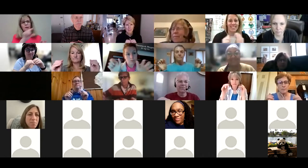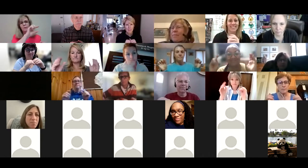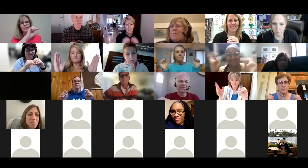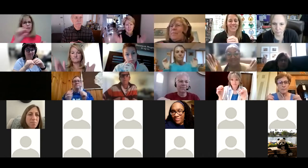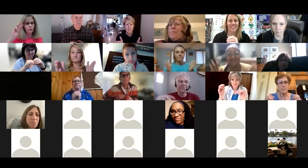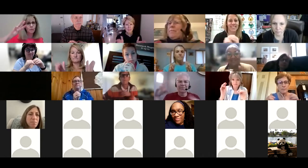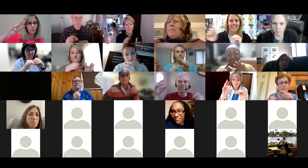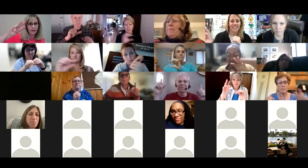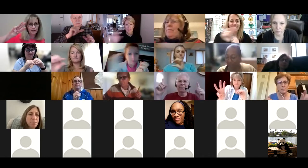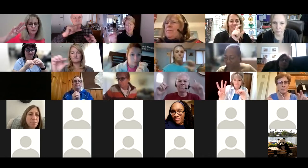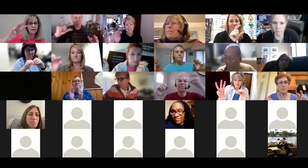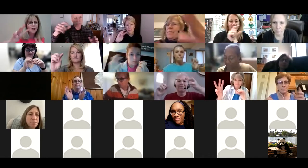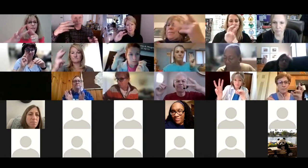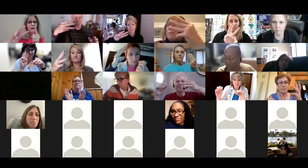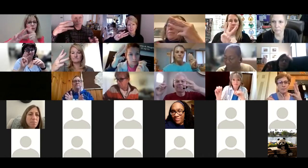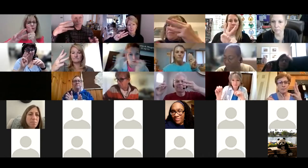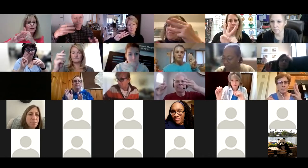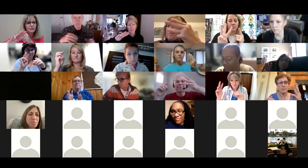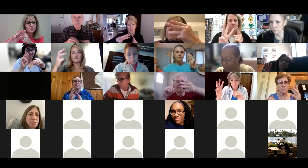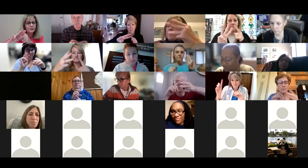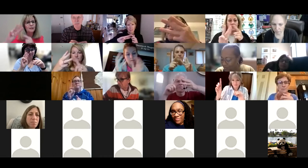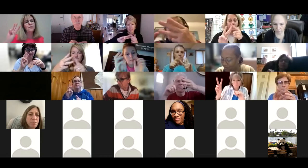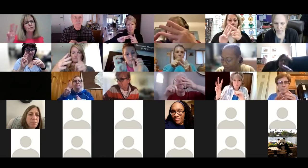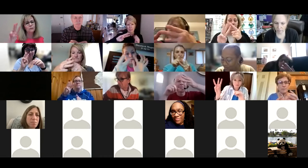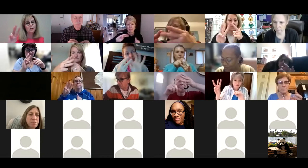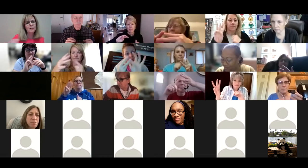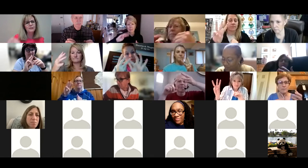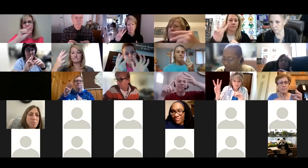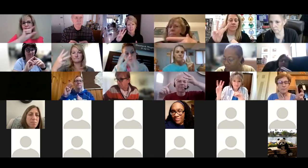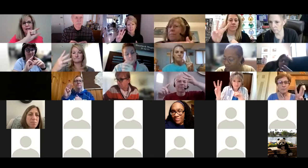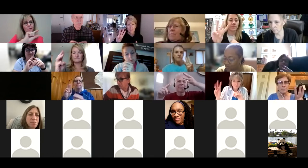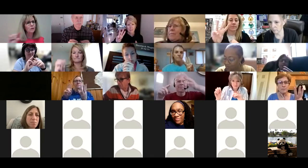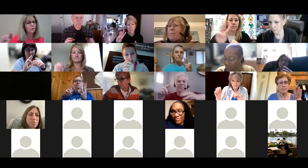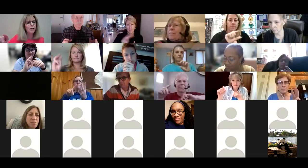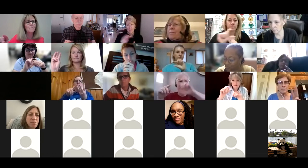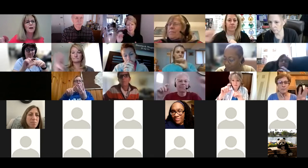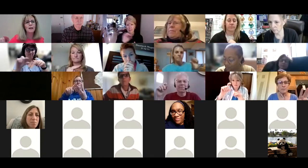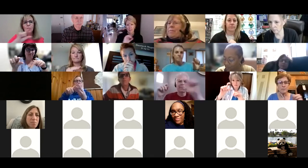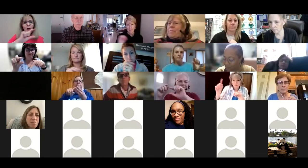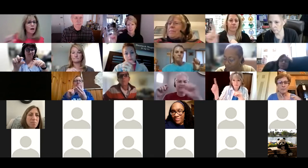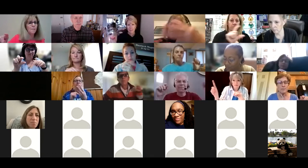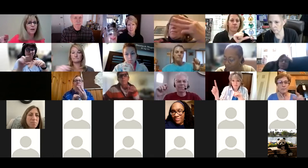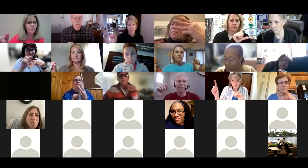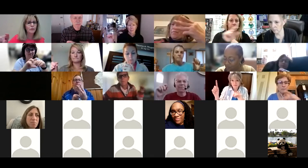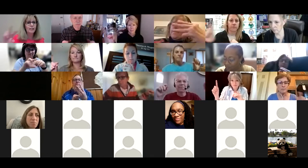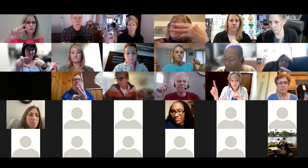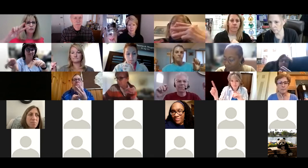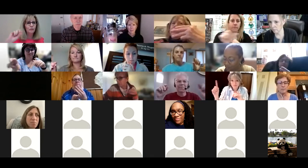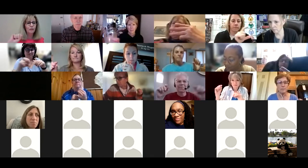start with that triple whammy. I've got three pieces and those three pieces. Now I'm going to write my green, two of